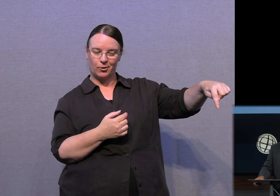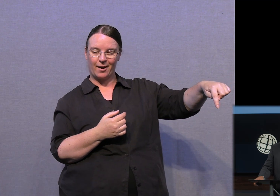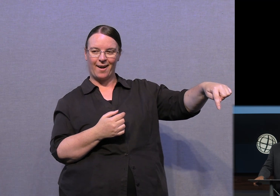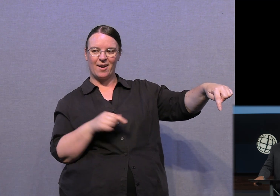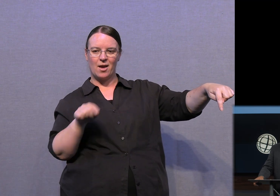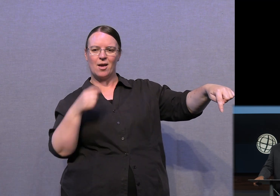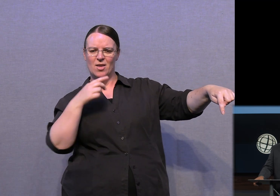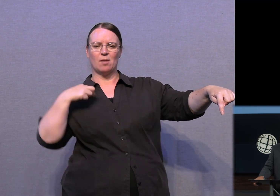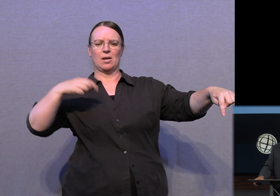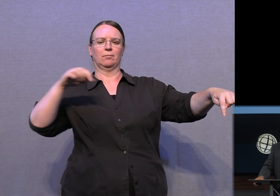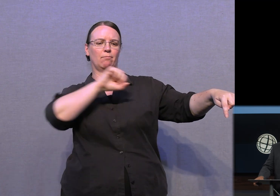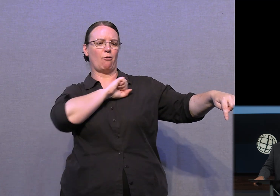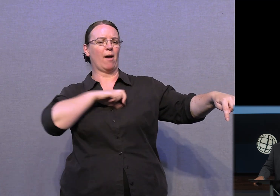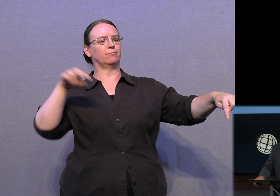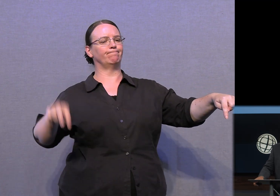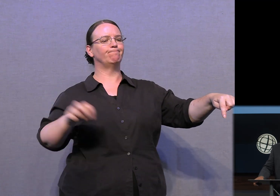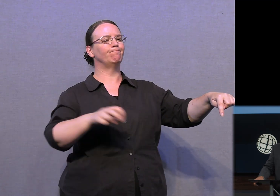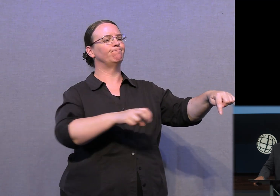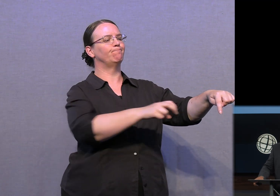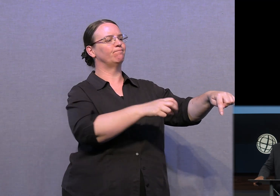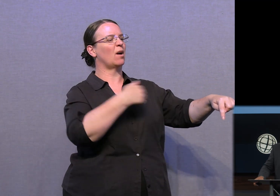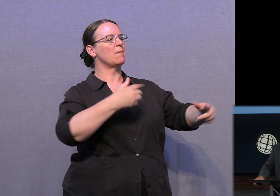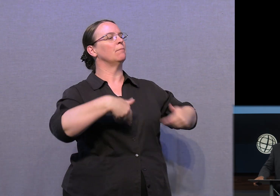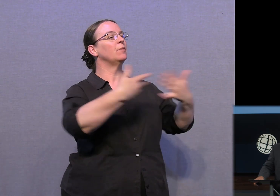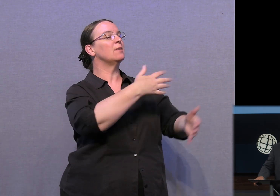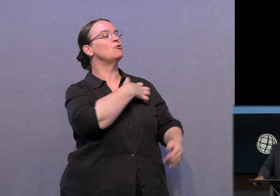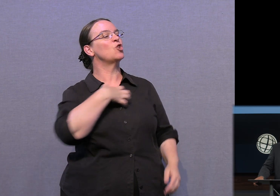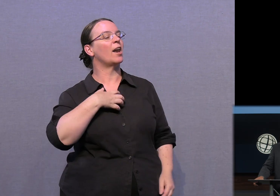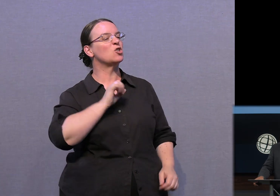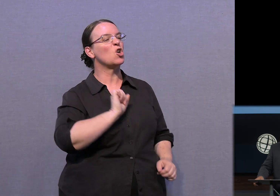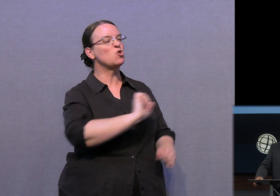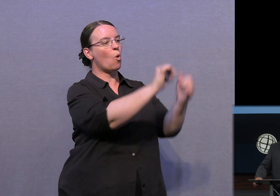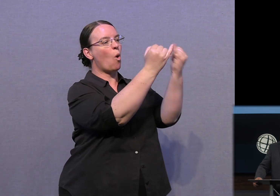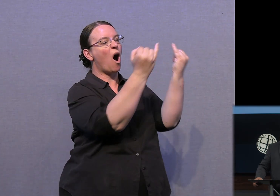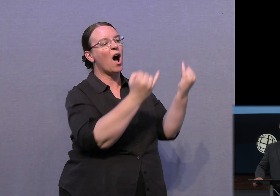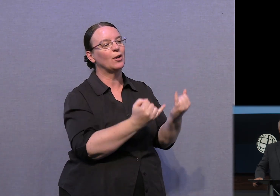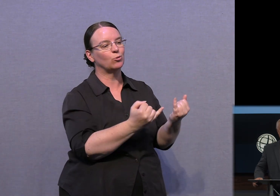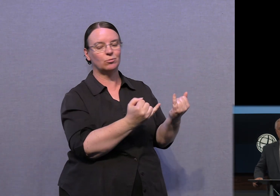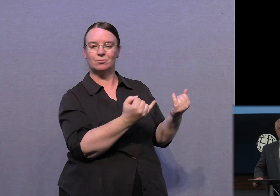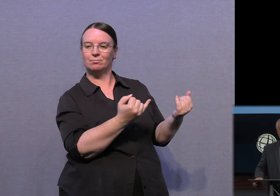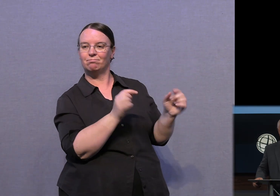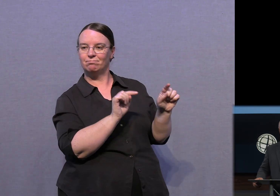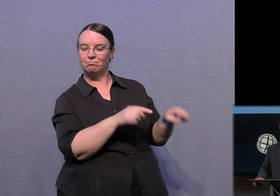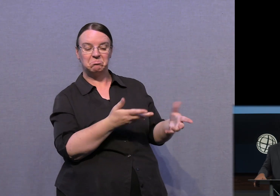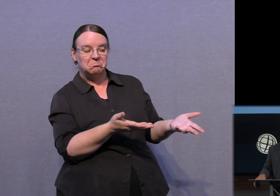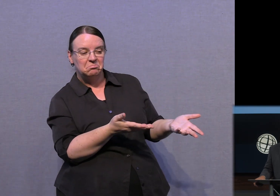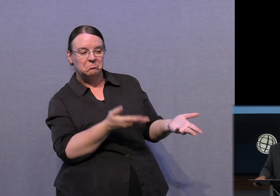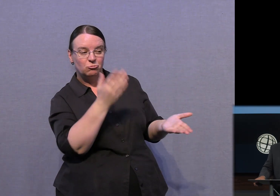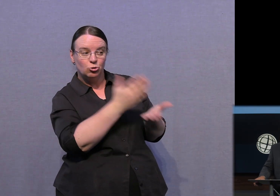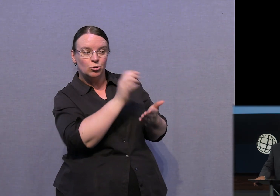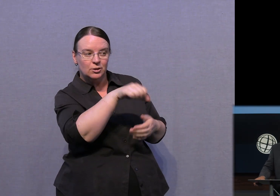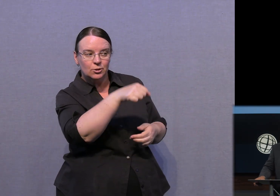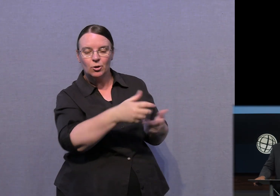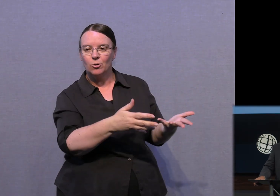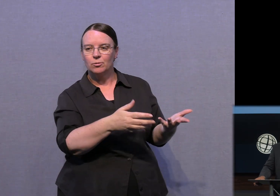you on your alleged God's own territory. And I think that's interesting. We as a church don't have to be in defensive